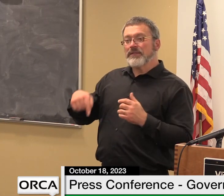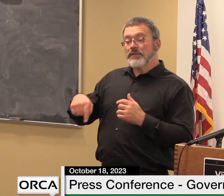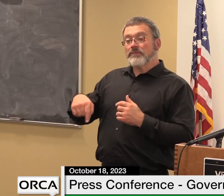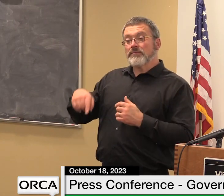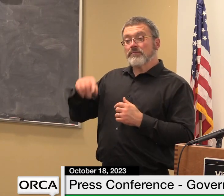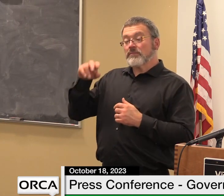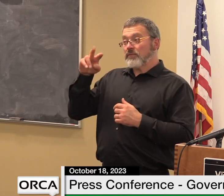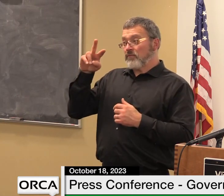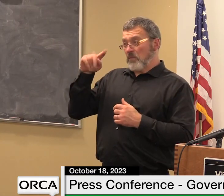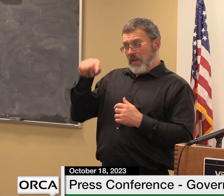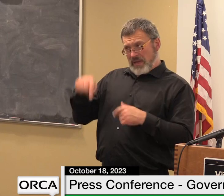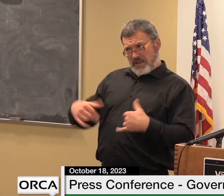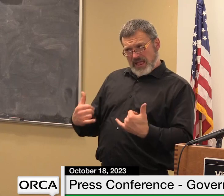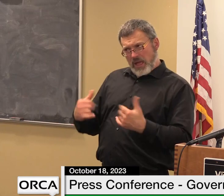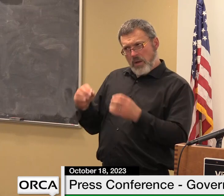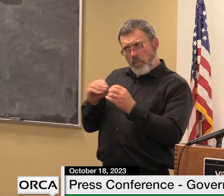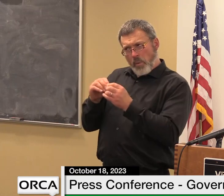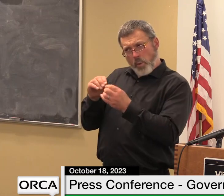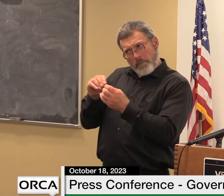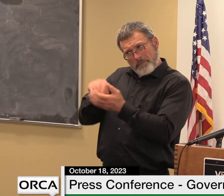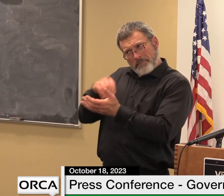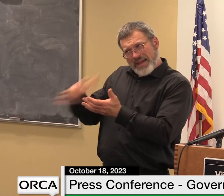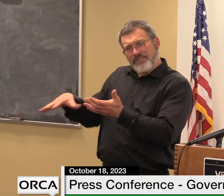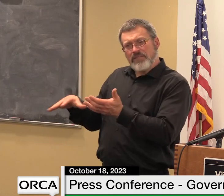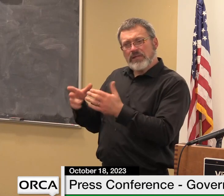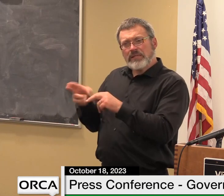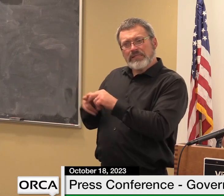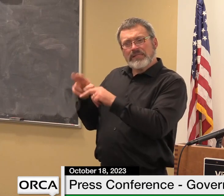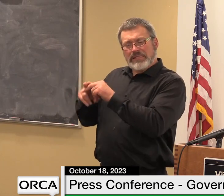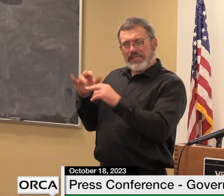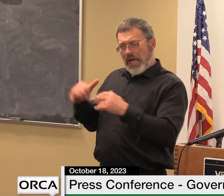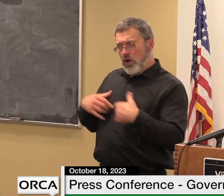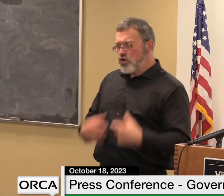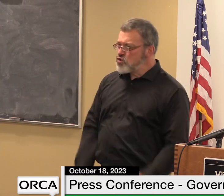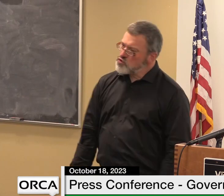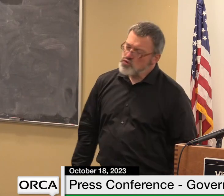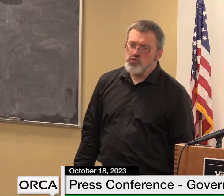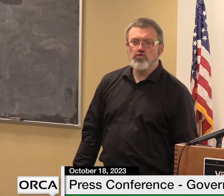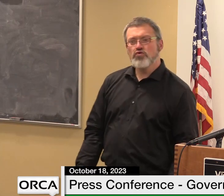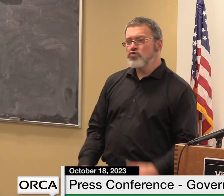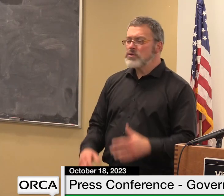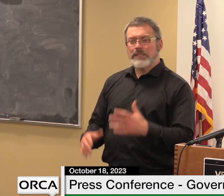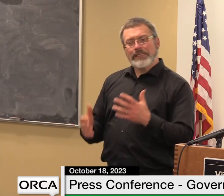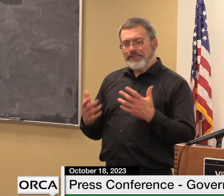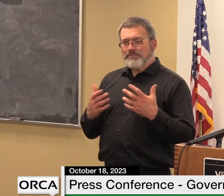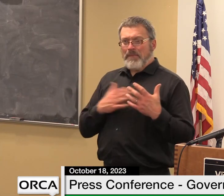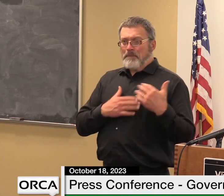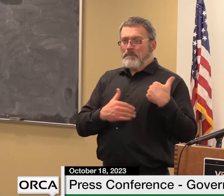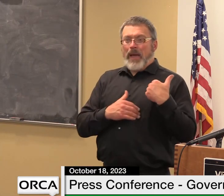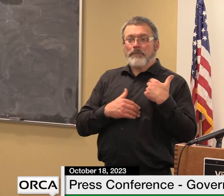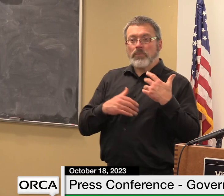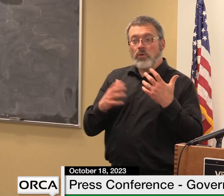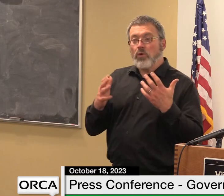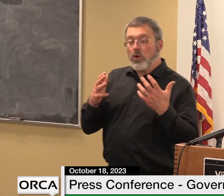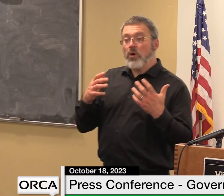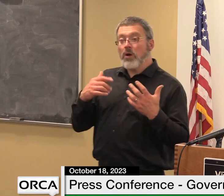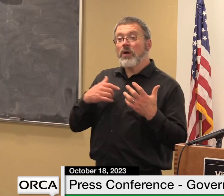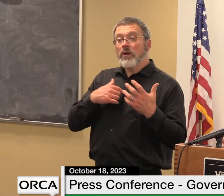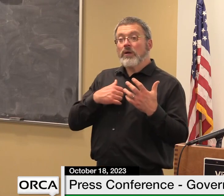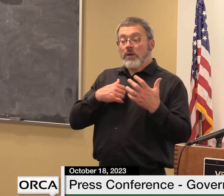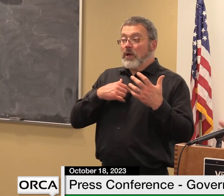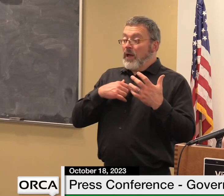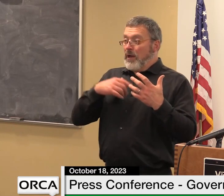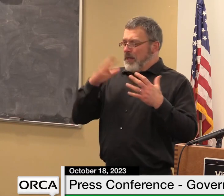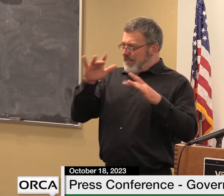and I feel some responsibility there, but I'd also like to drive again, so I'd like to have my life back,